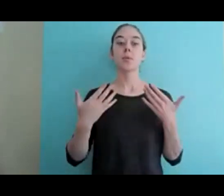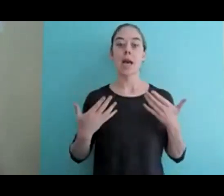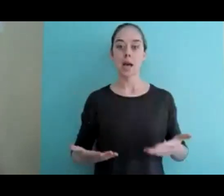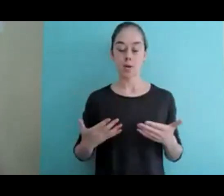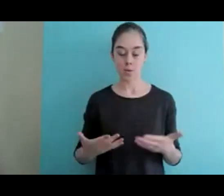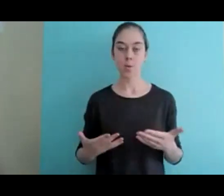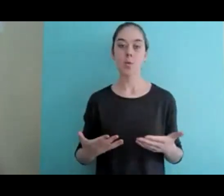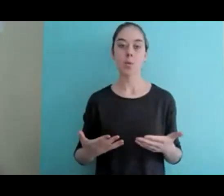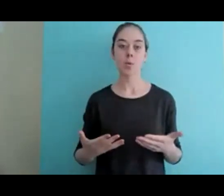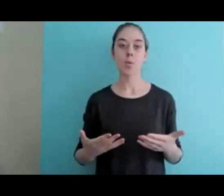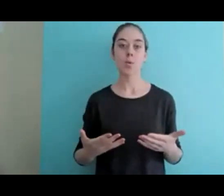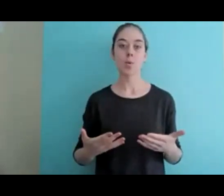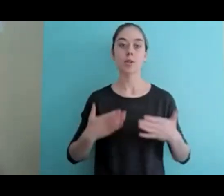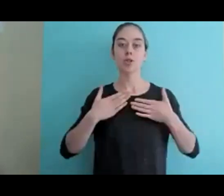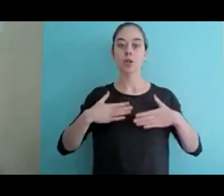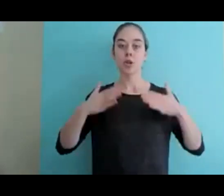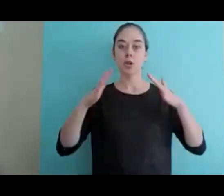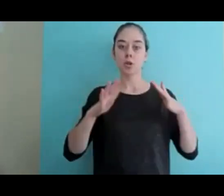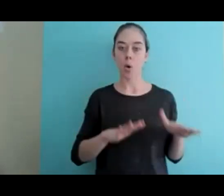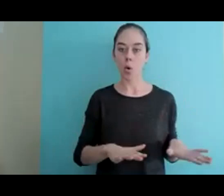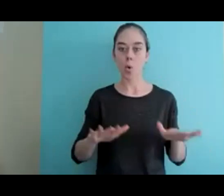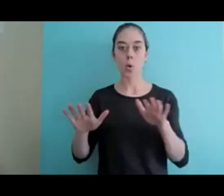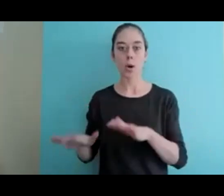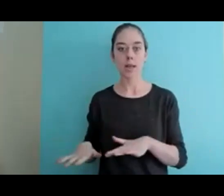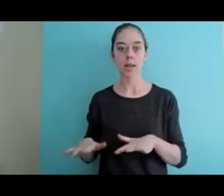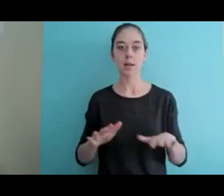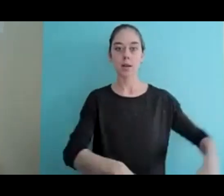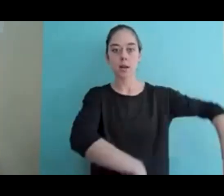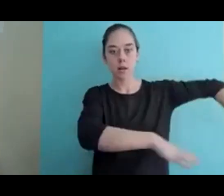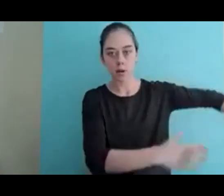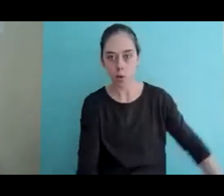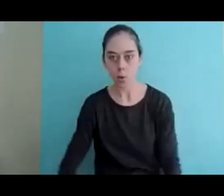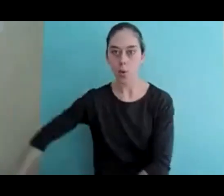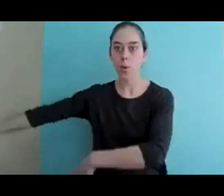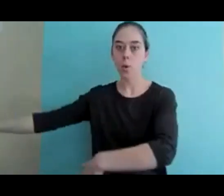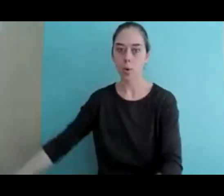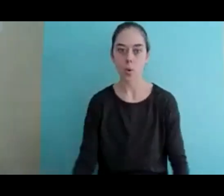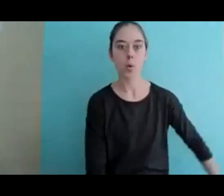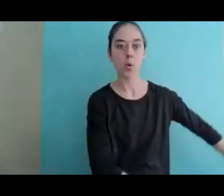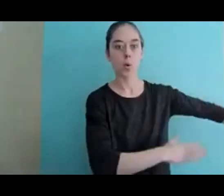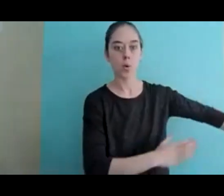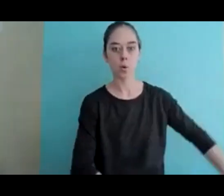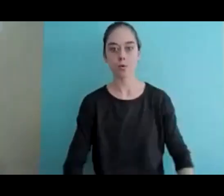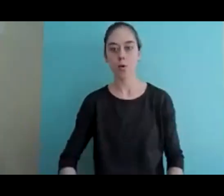While we're all here waiting, we're just going to slowly cool down, okay?